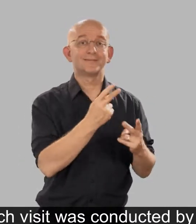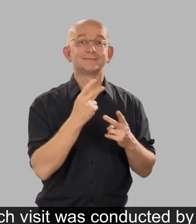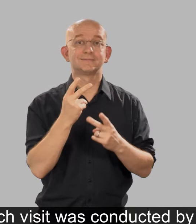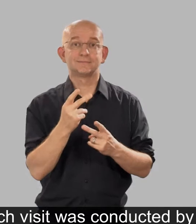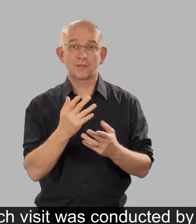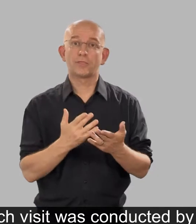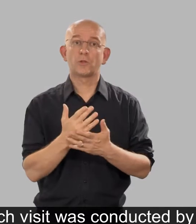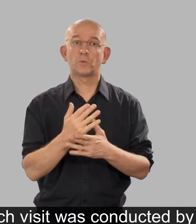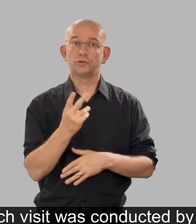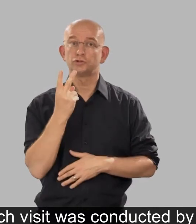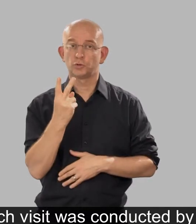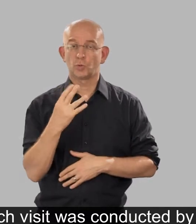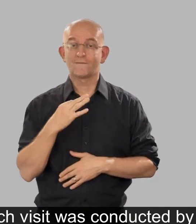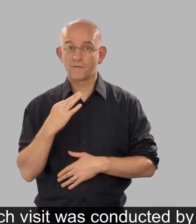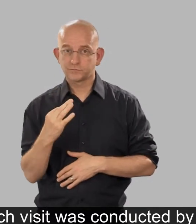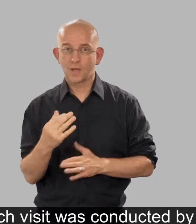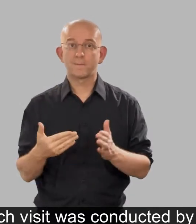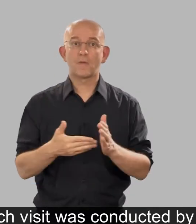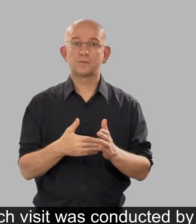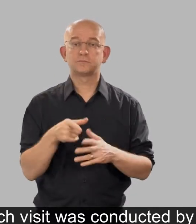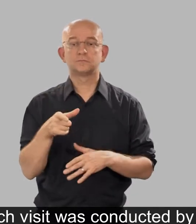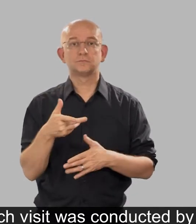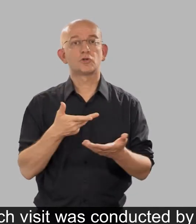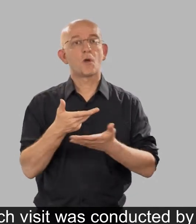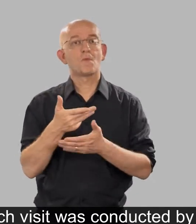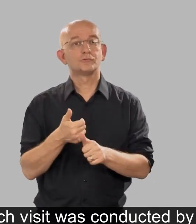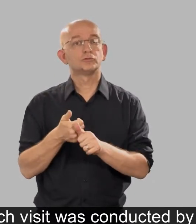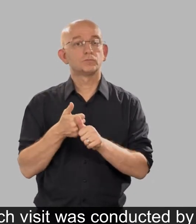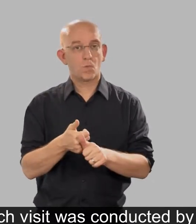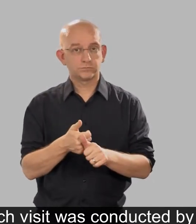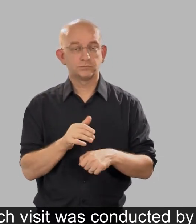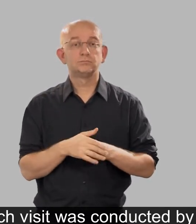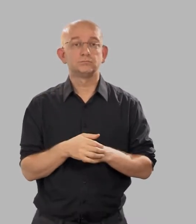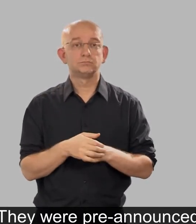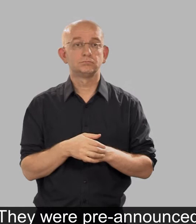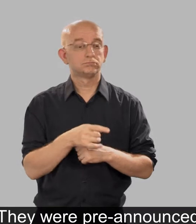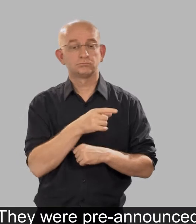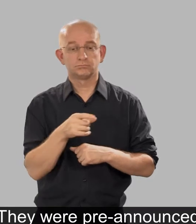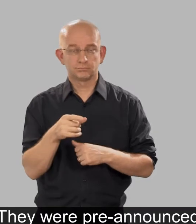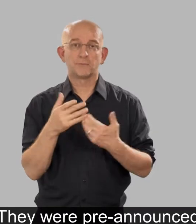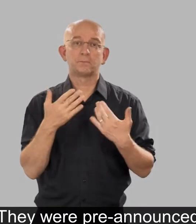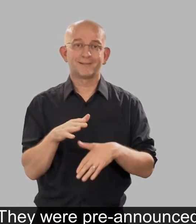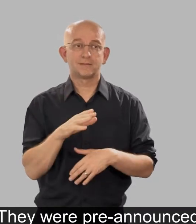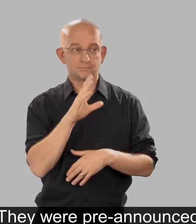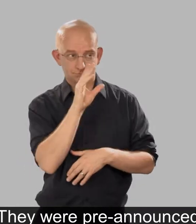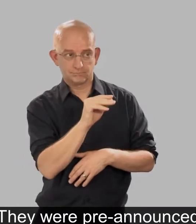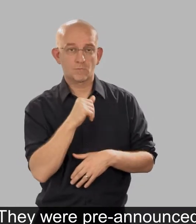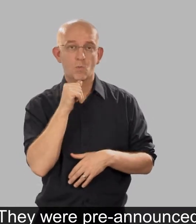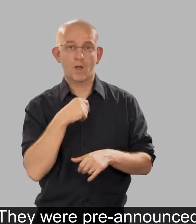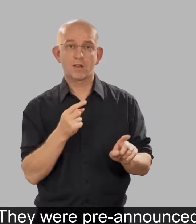Each visit was conducted by 2 volunteers plus communication support. They were pre-announced,